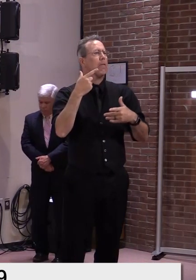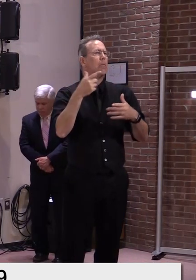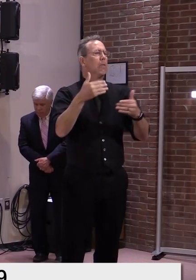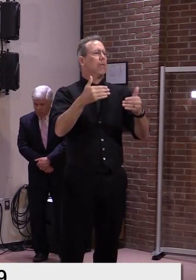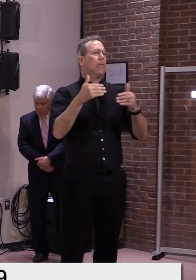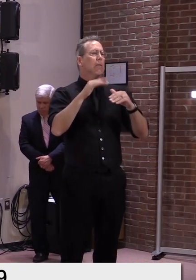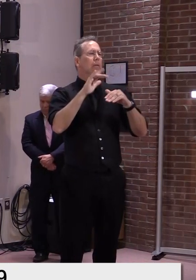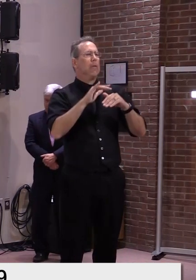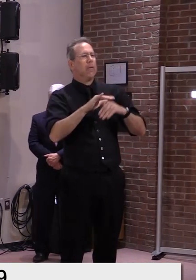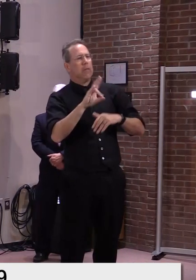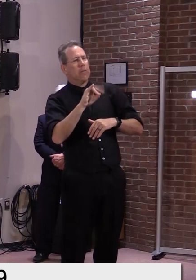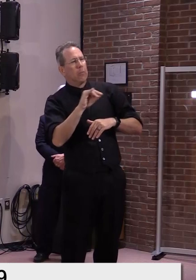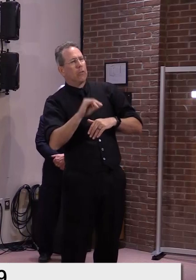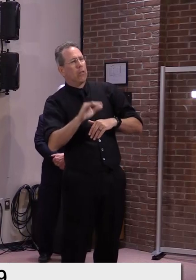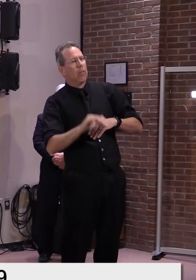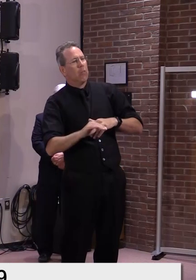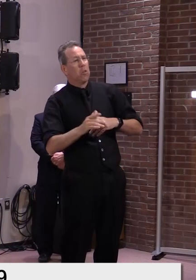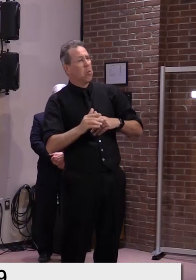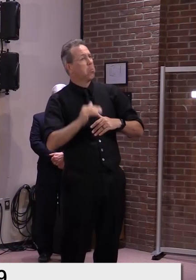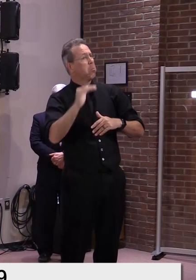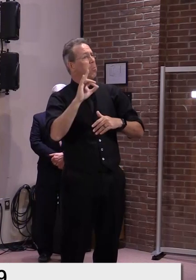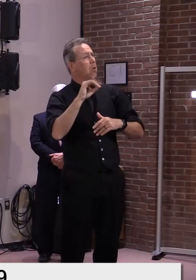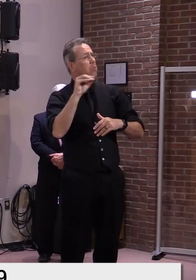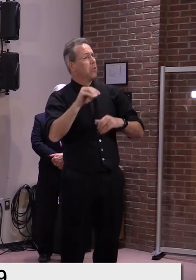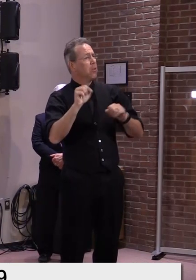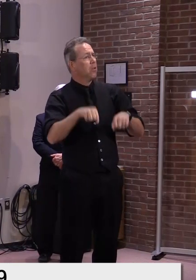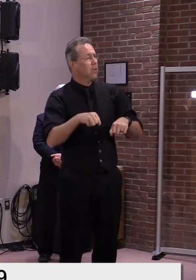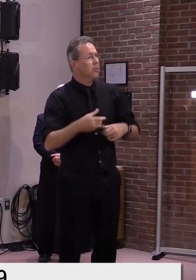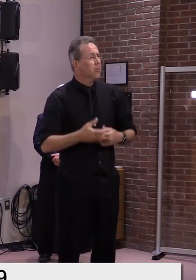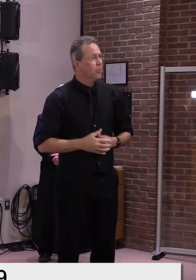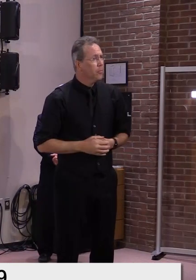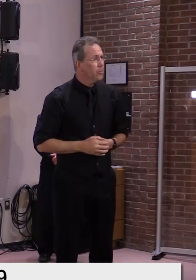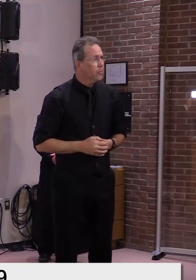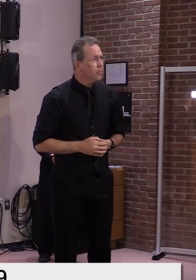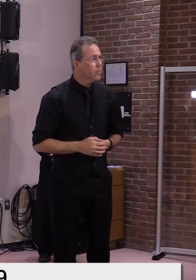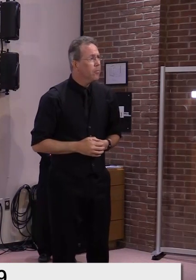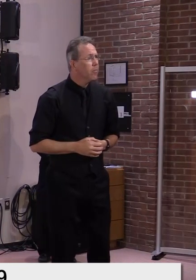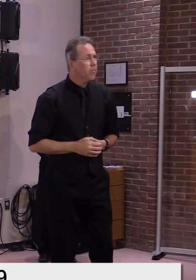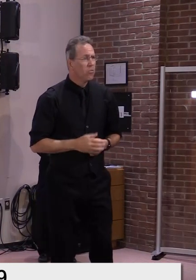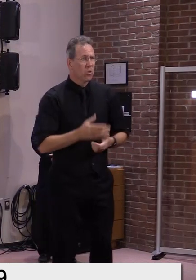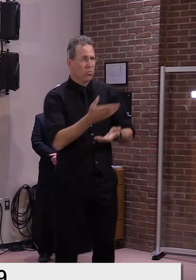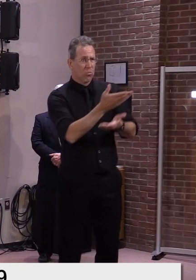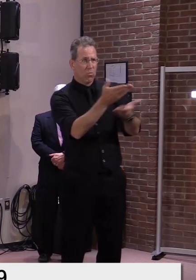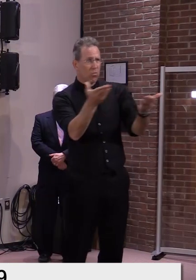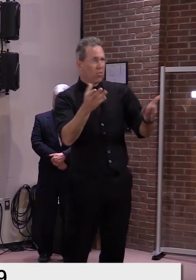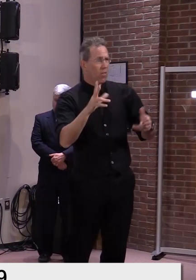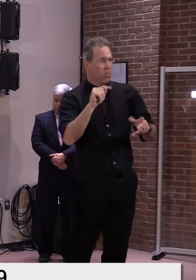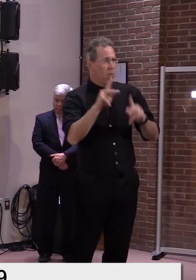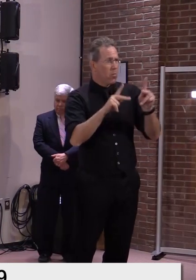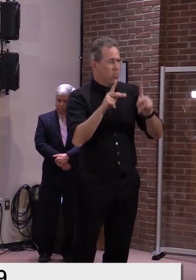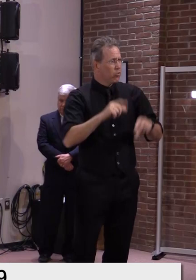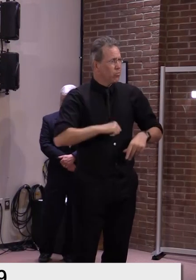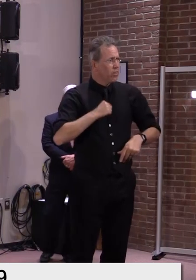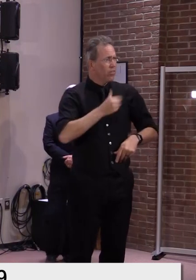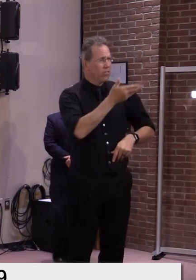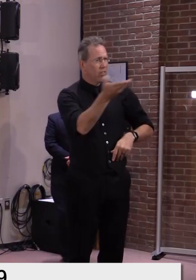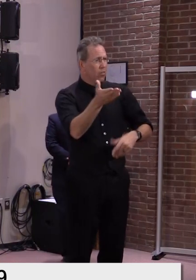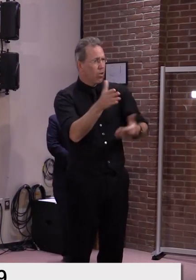think that that's, again, something to be proud of here in the state of Vermont. So